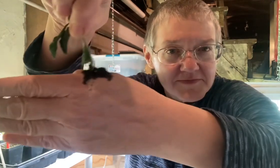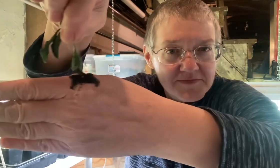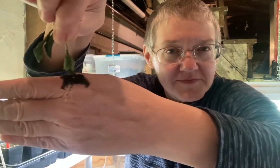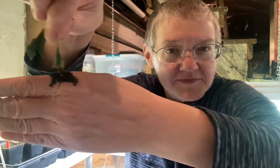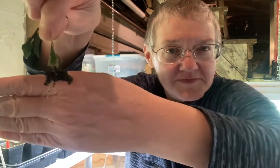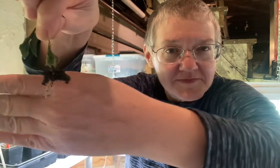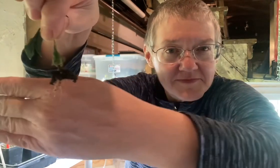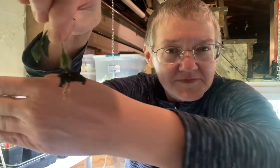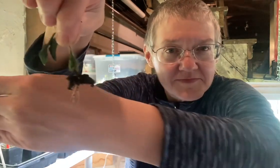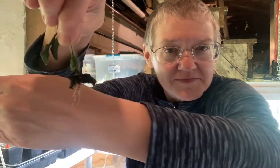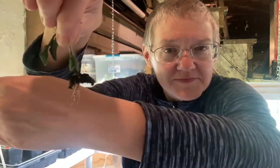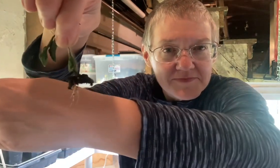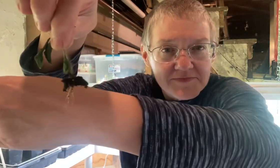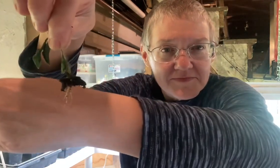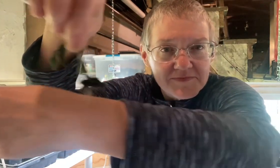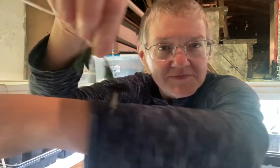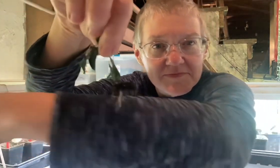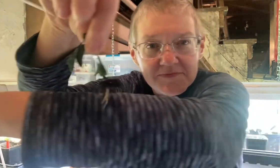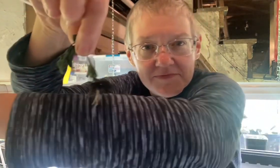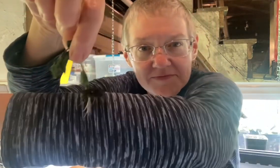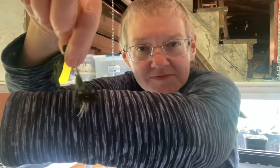Now, as you can see,